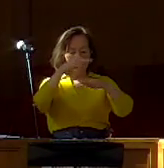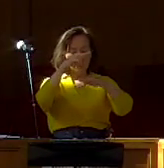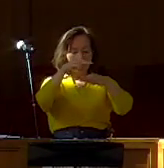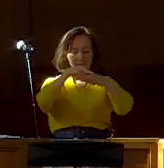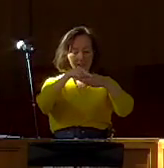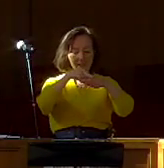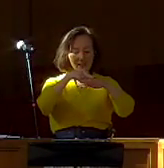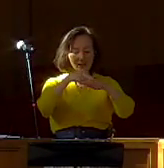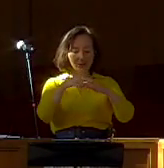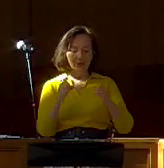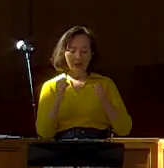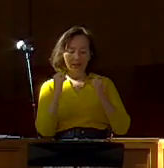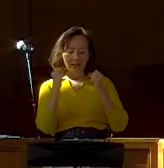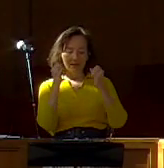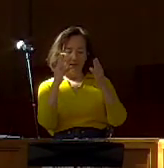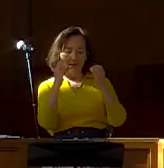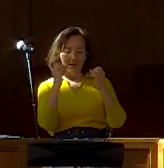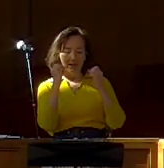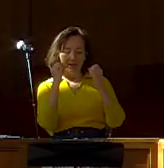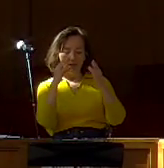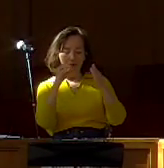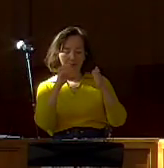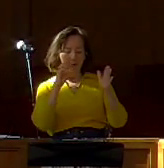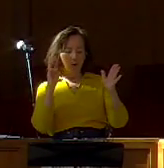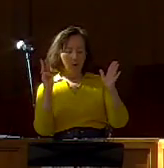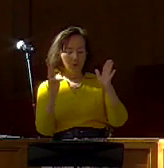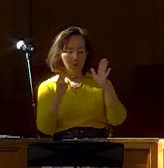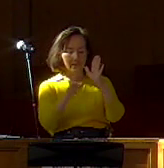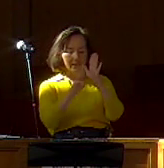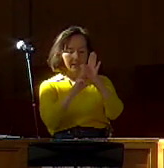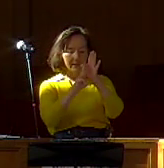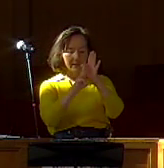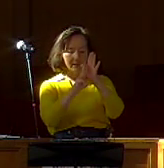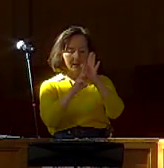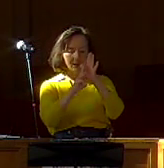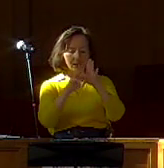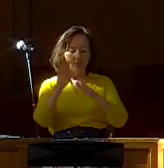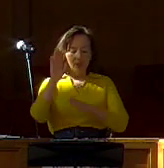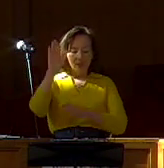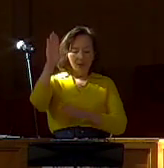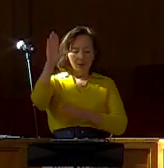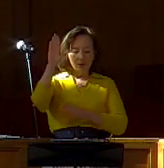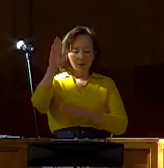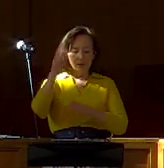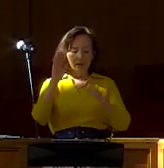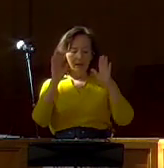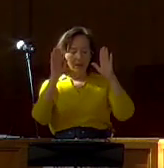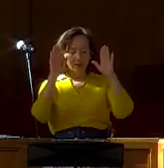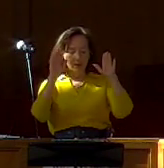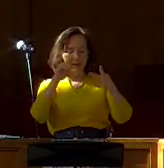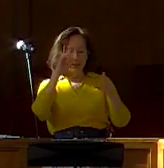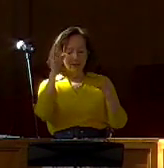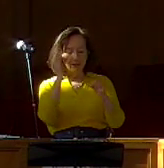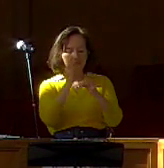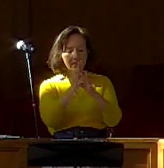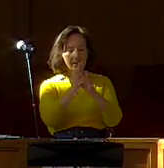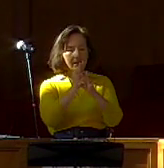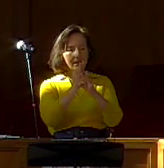all nature in manifold witness to Thy